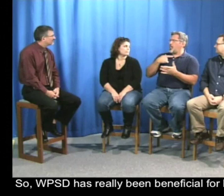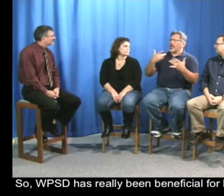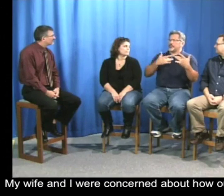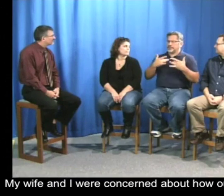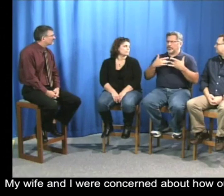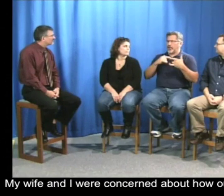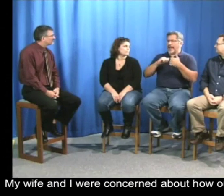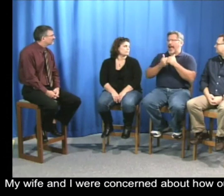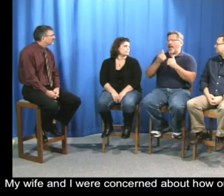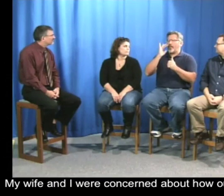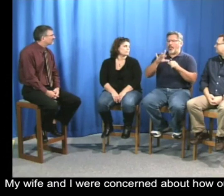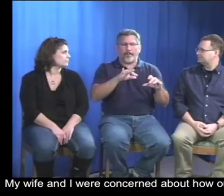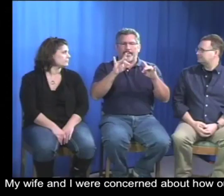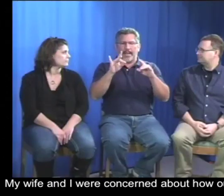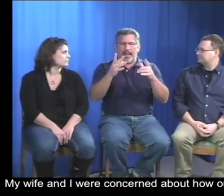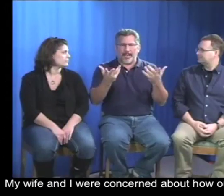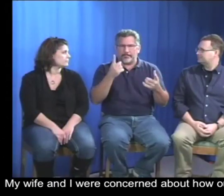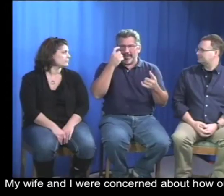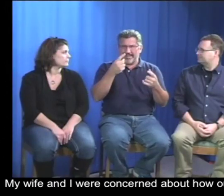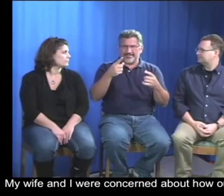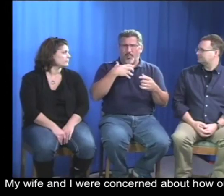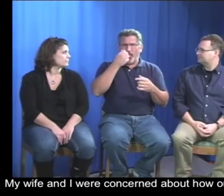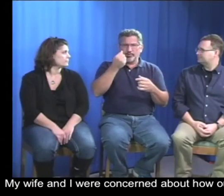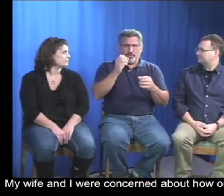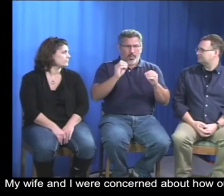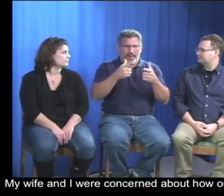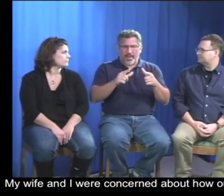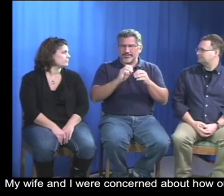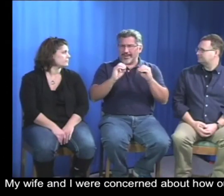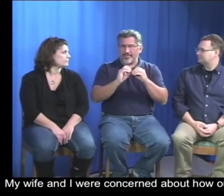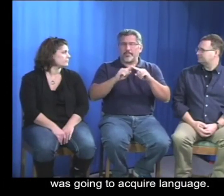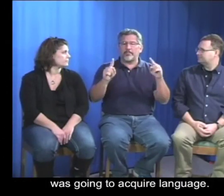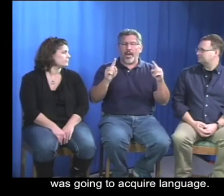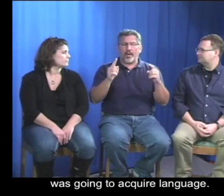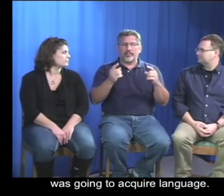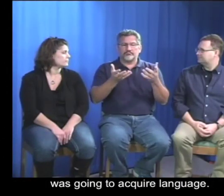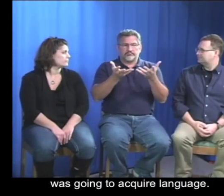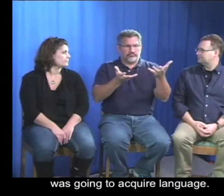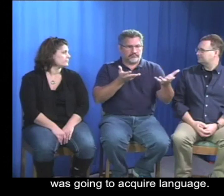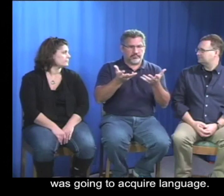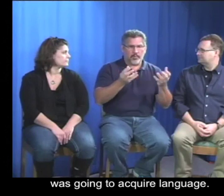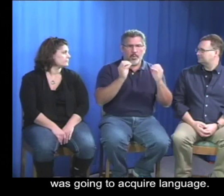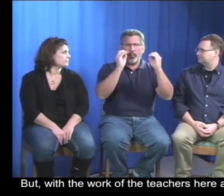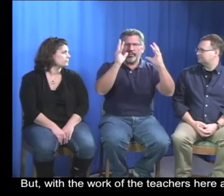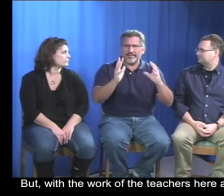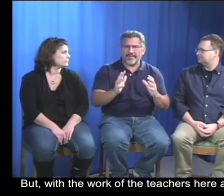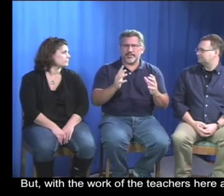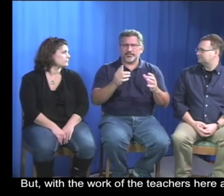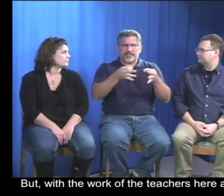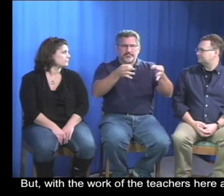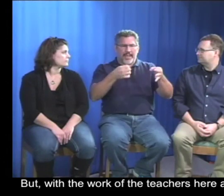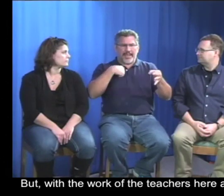My wife and I were concerned about how our son was going to acquire language. But with the work of the teachers